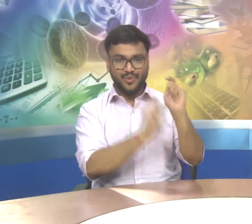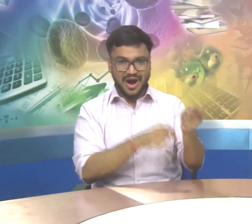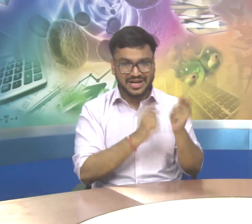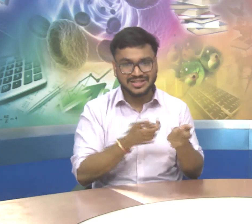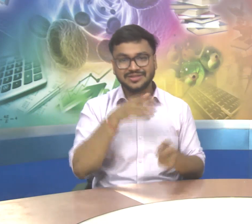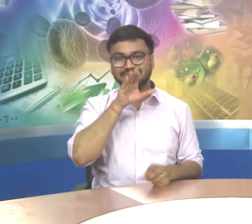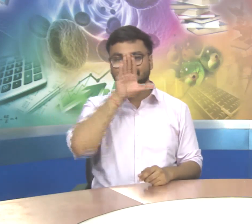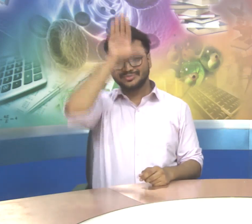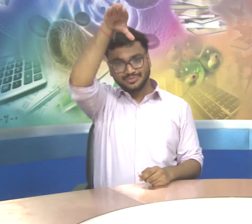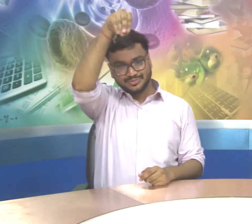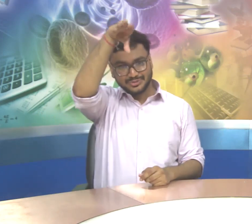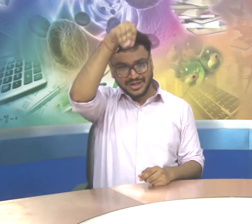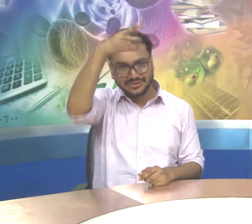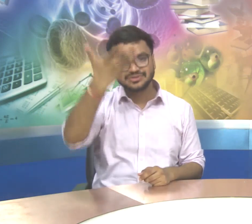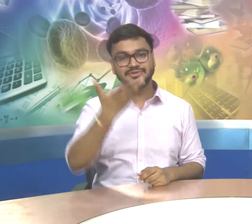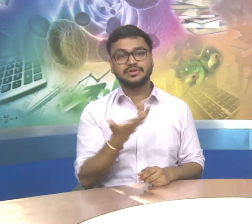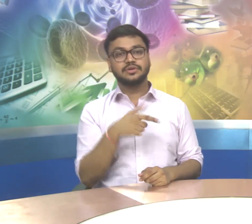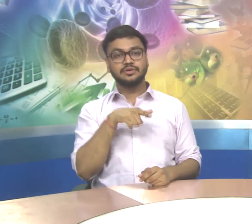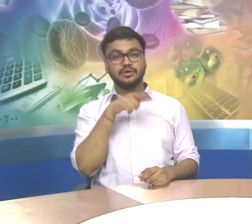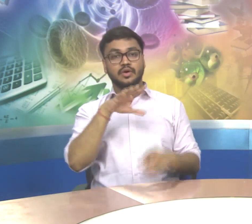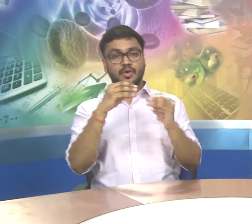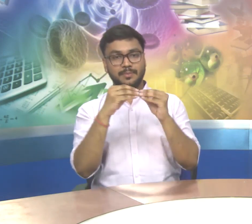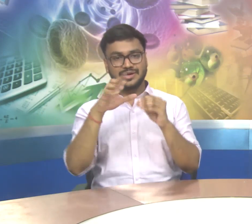Some animals like horse, camels